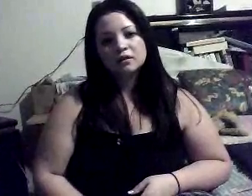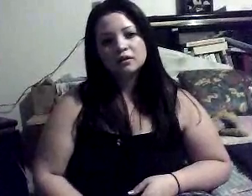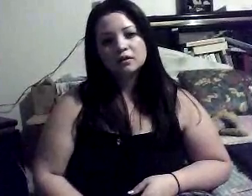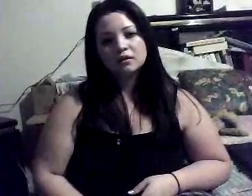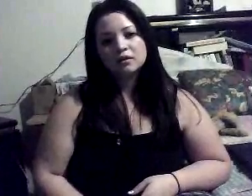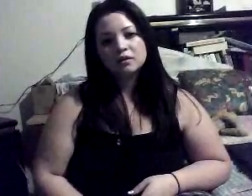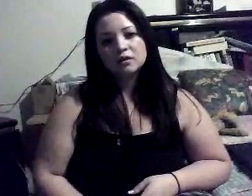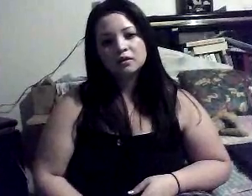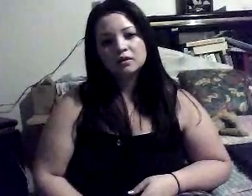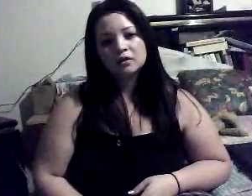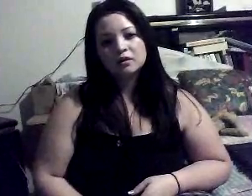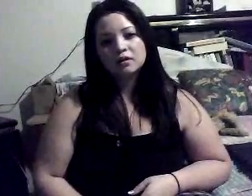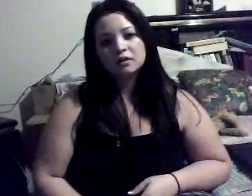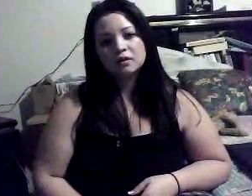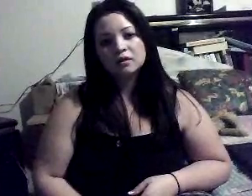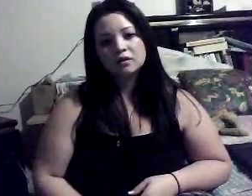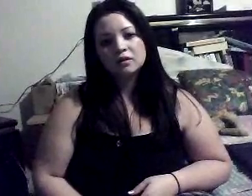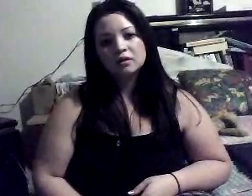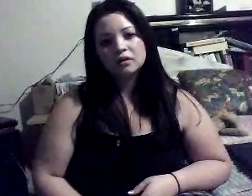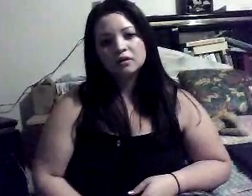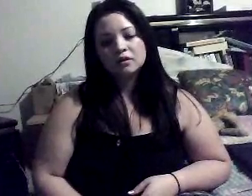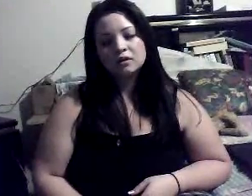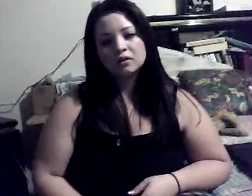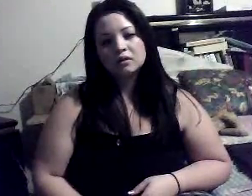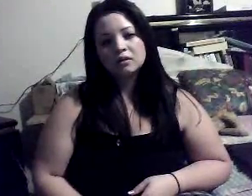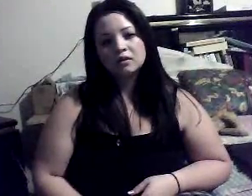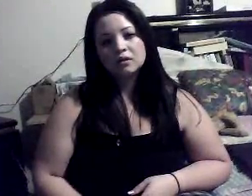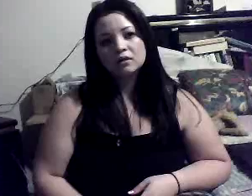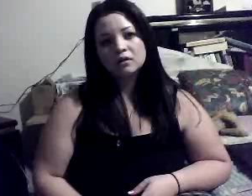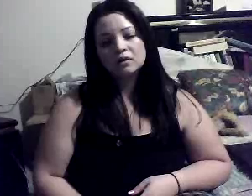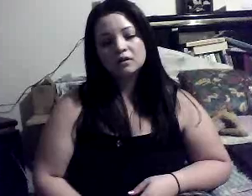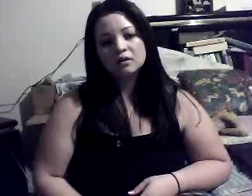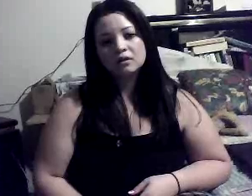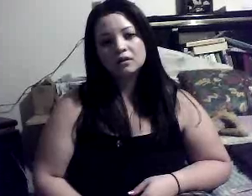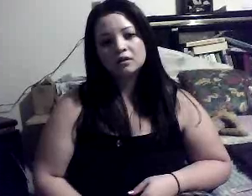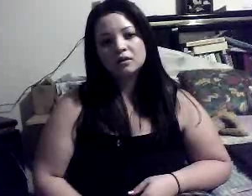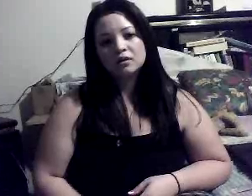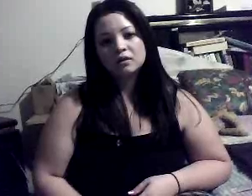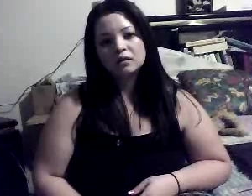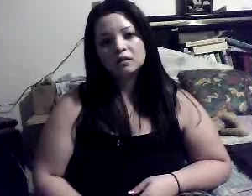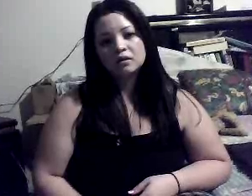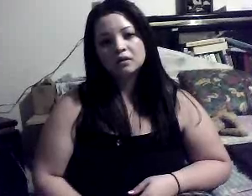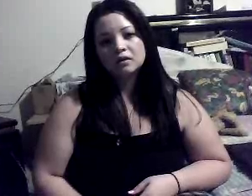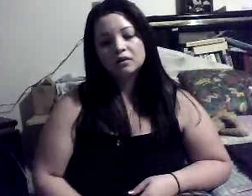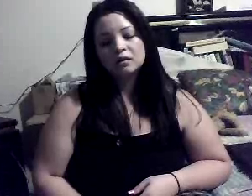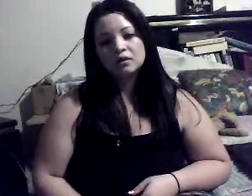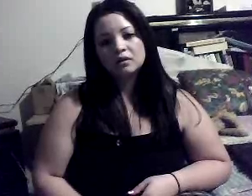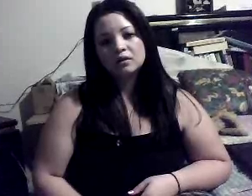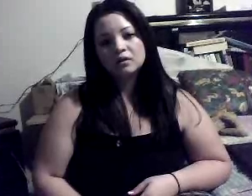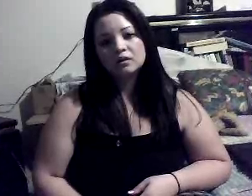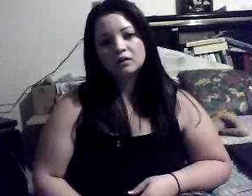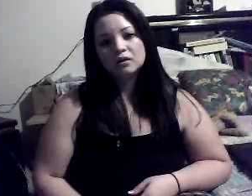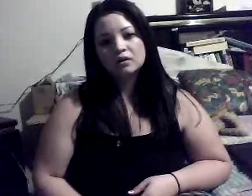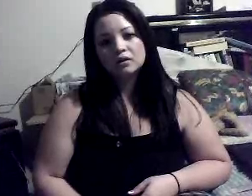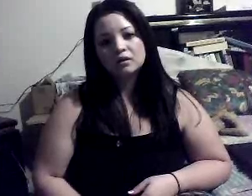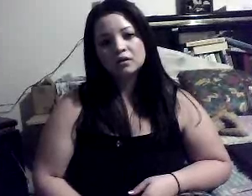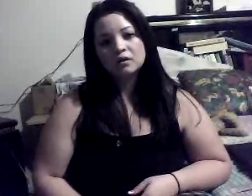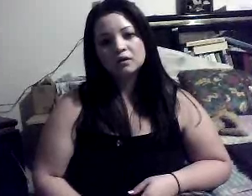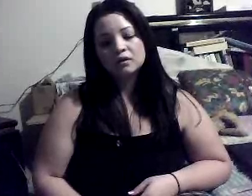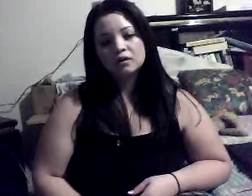fact, if you would enter my living room today, you would see a beautiful mahogany sideboard, and on that you would see